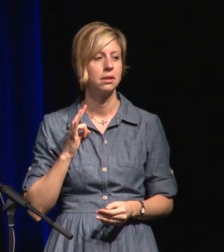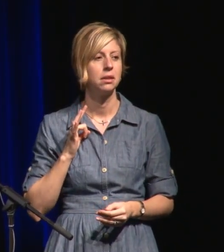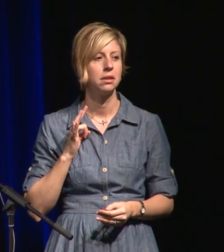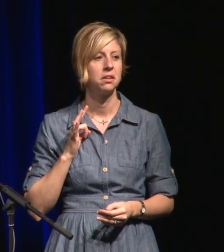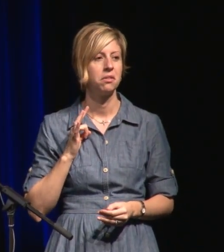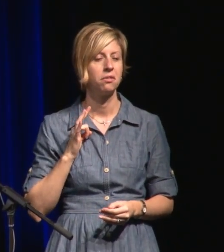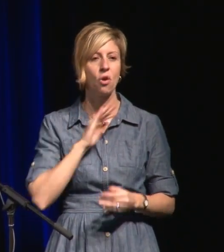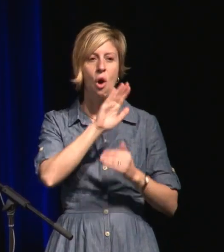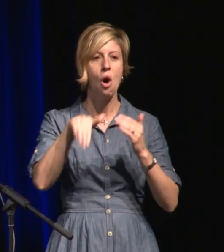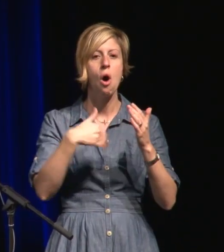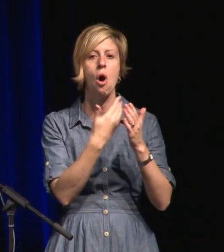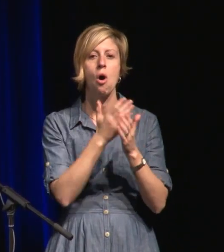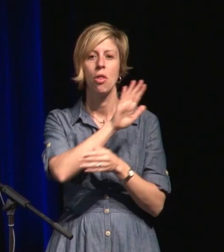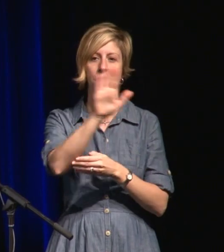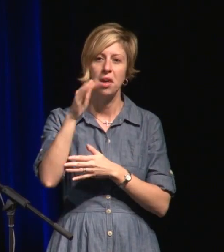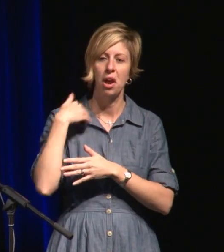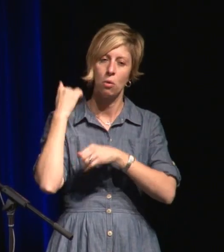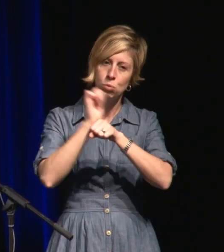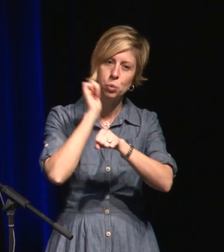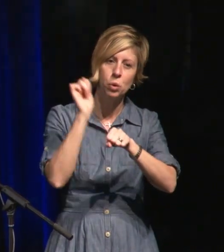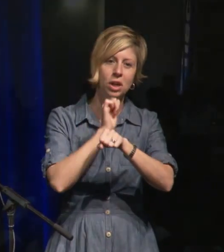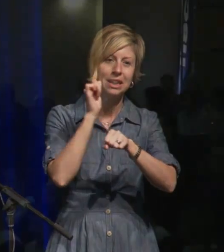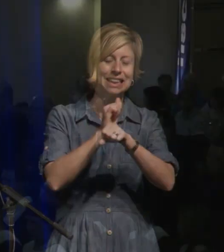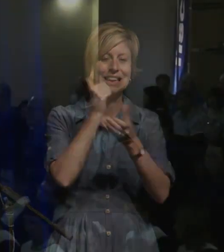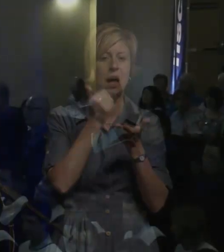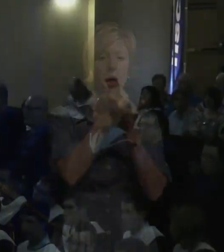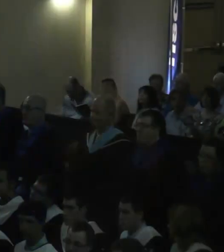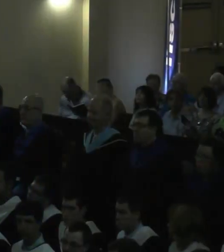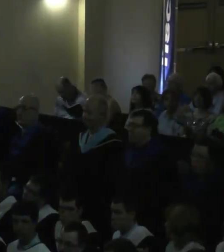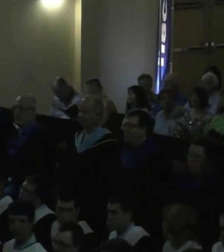experience is the best that it can be.